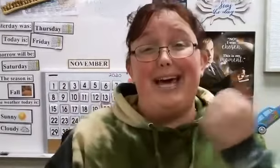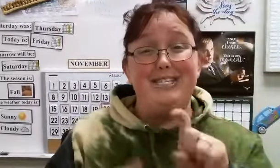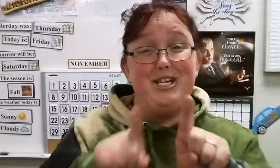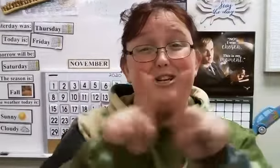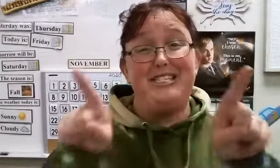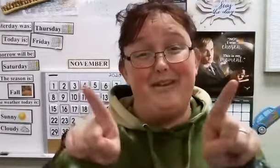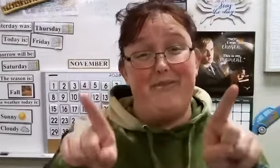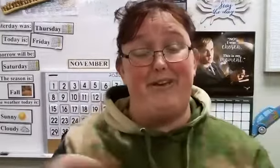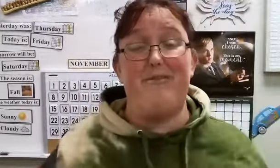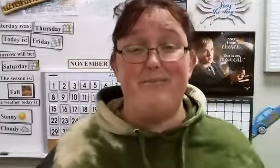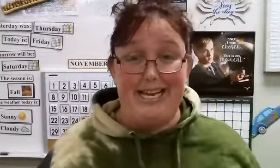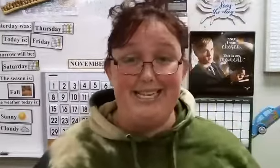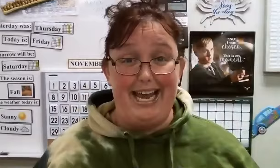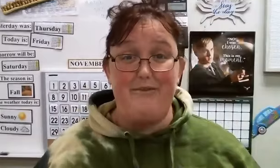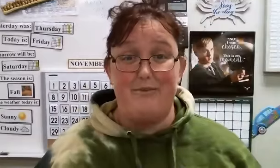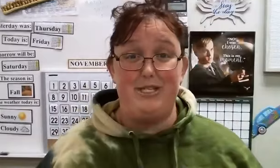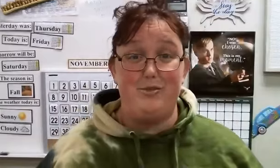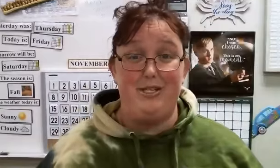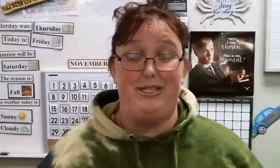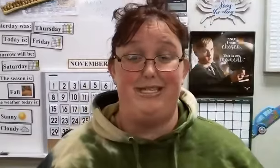best can look different from day to day and from situation to